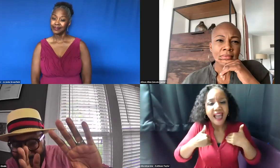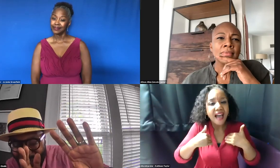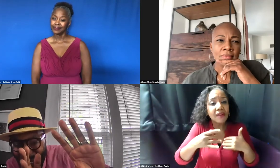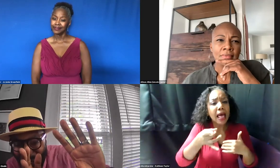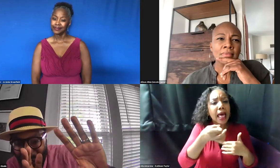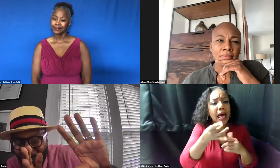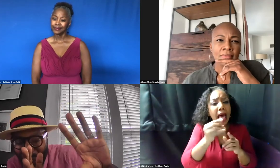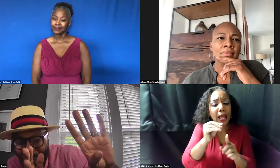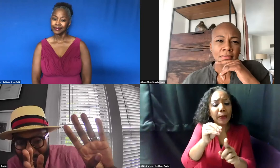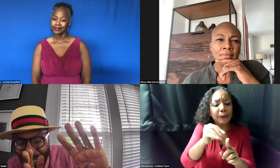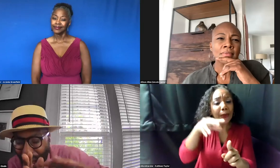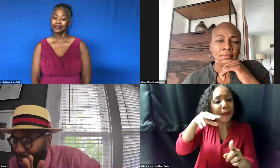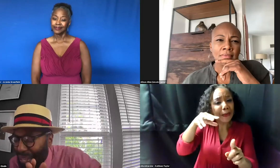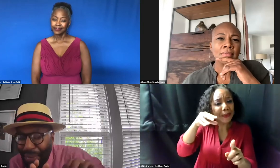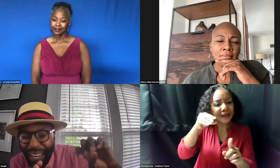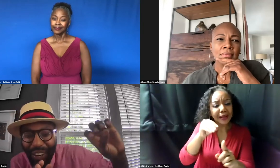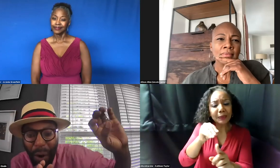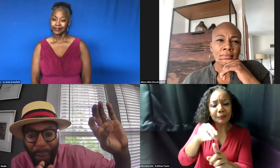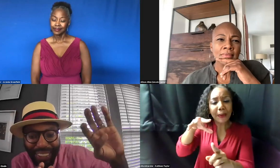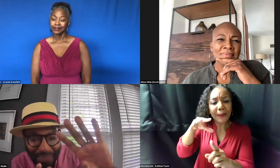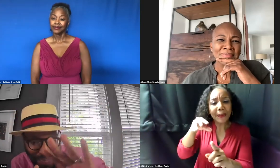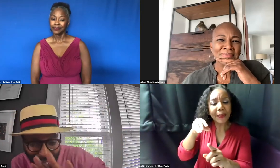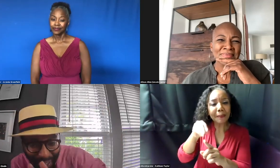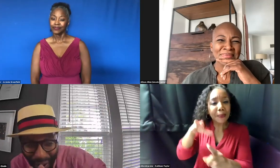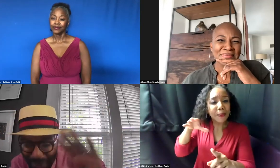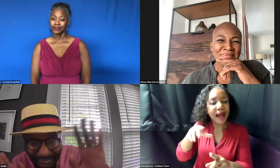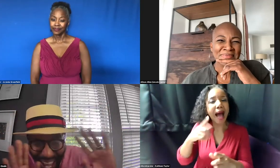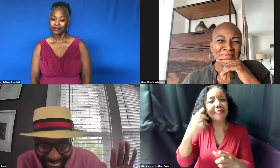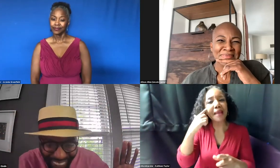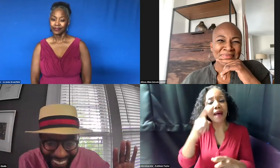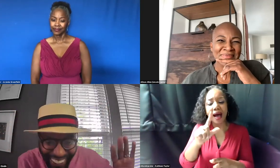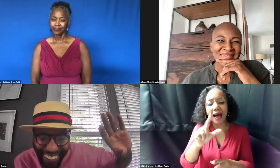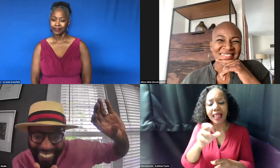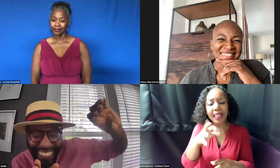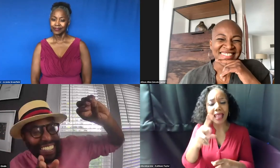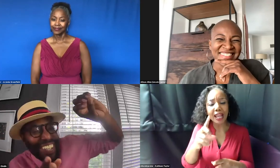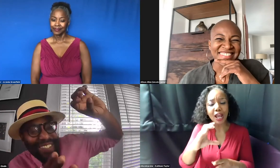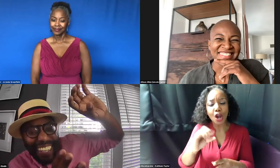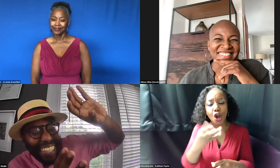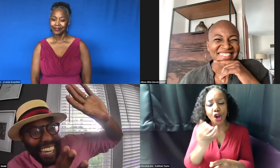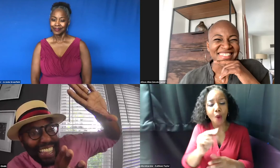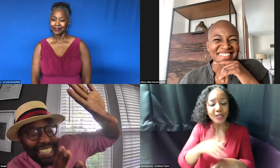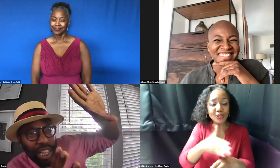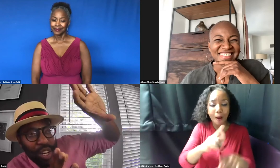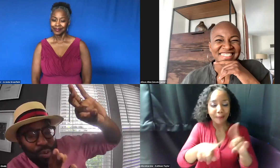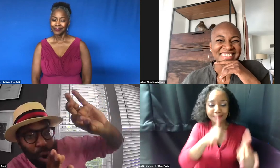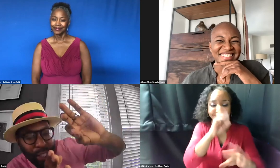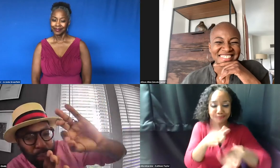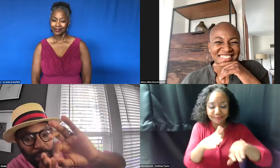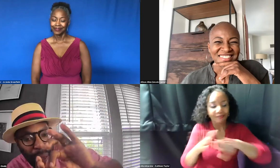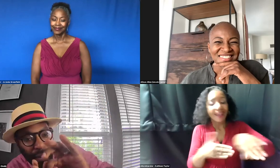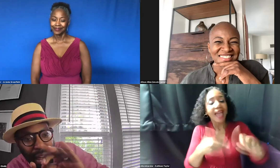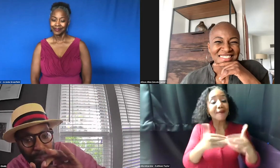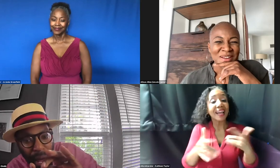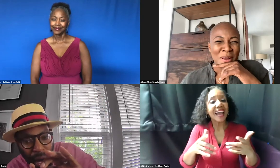light, mm-hmm. filtering through. I'm thinking about a Leonard Cohen song, but I'm not going to go there either. But in these little moments